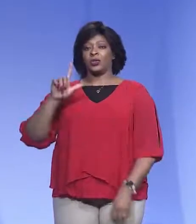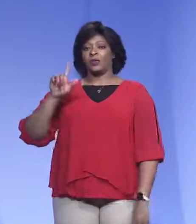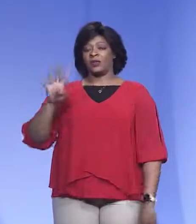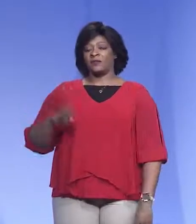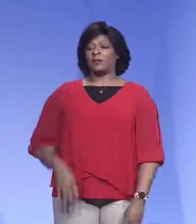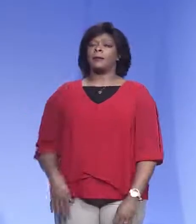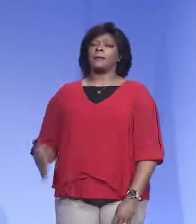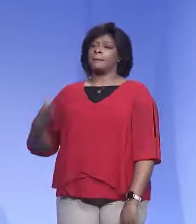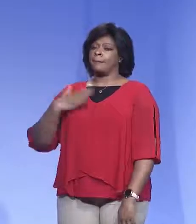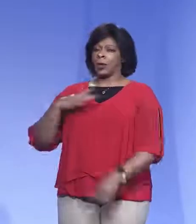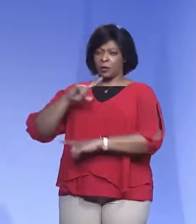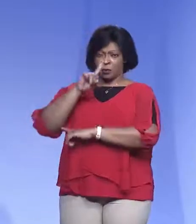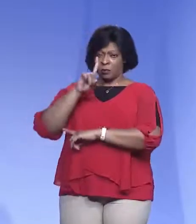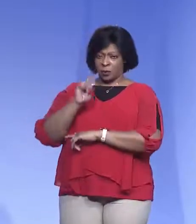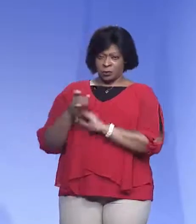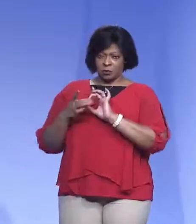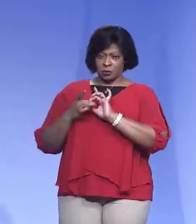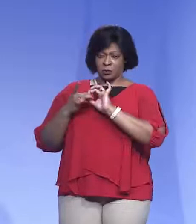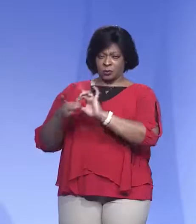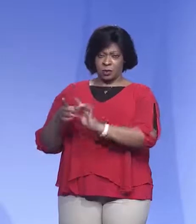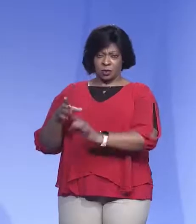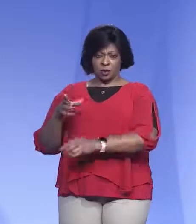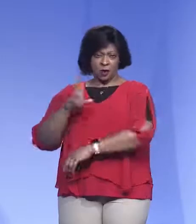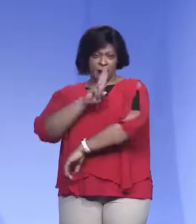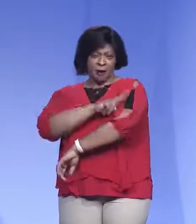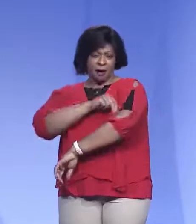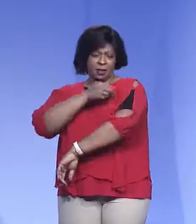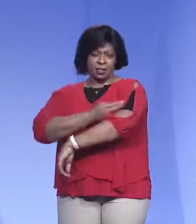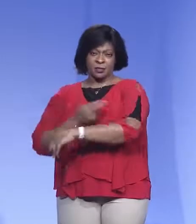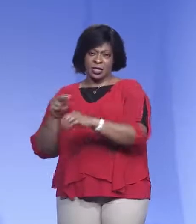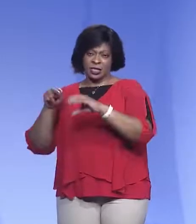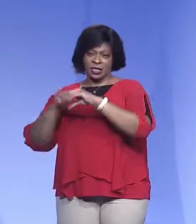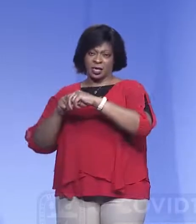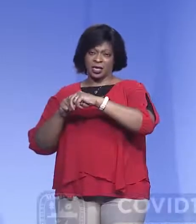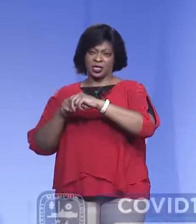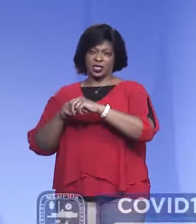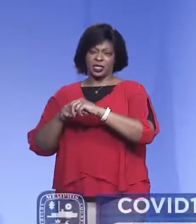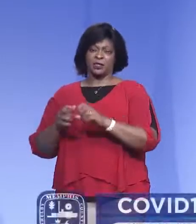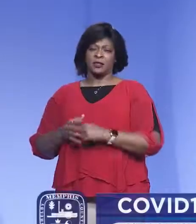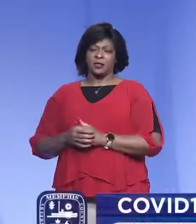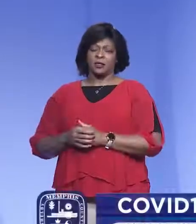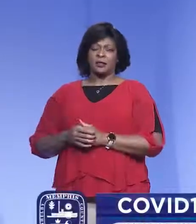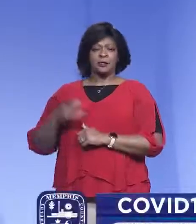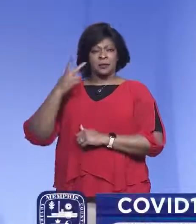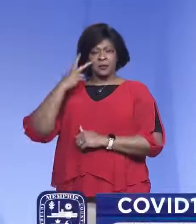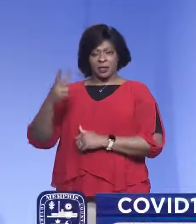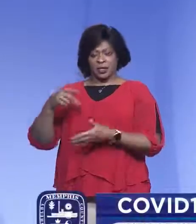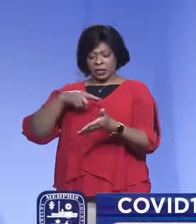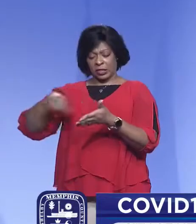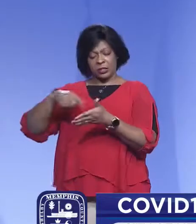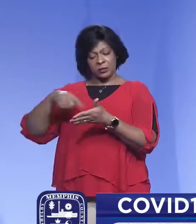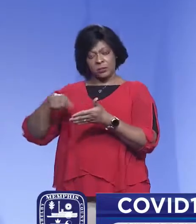So my question has to do with hospitalization. We've seen this week,